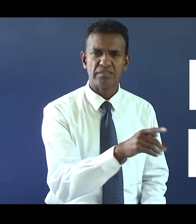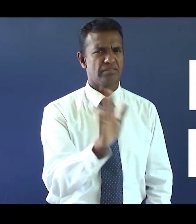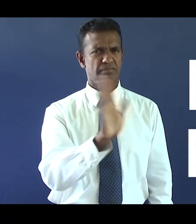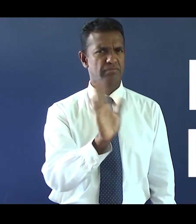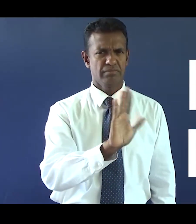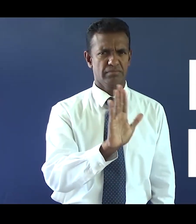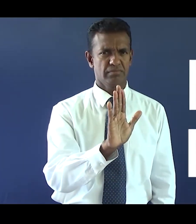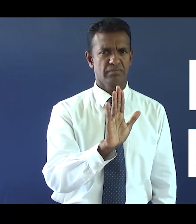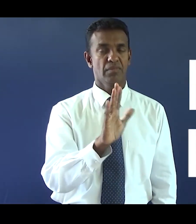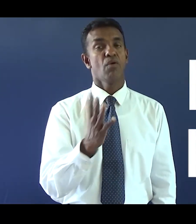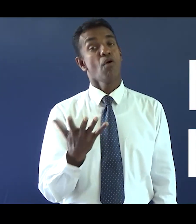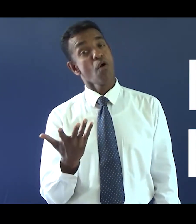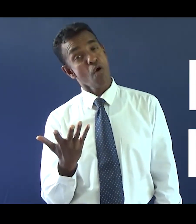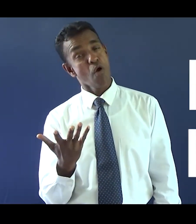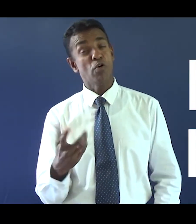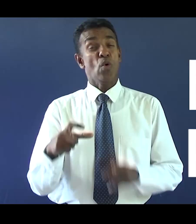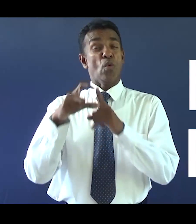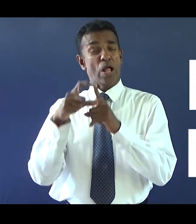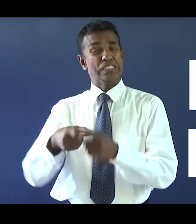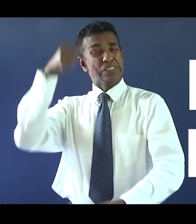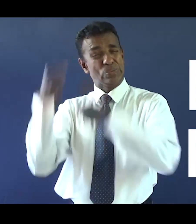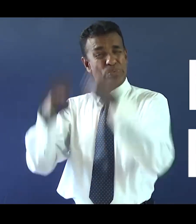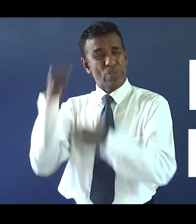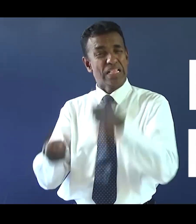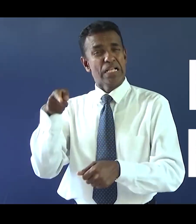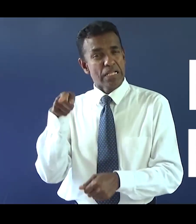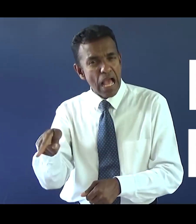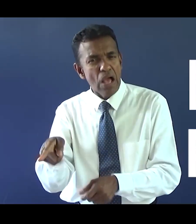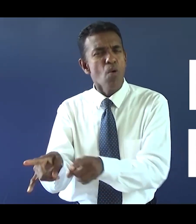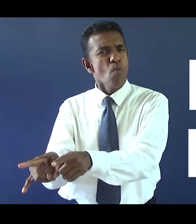16. Not being used or abused.